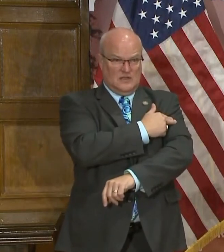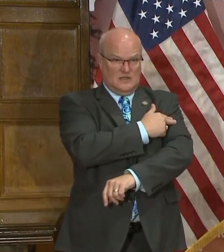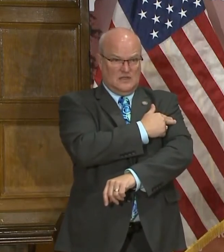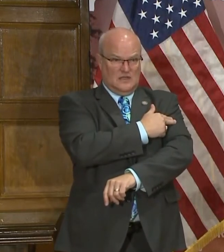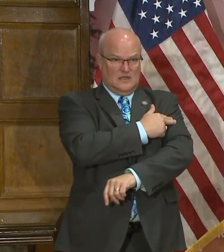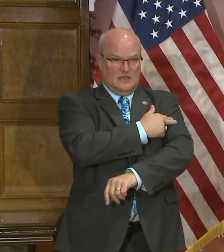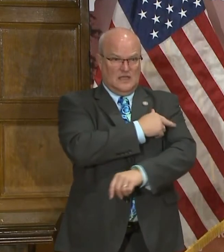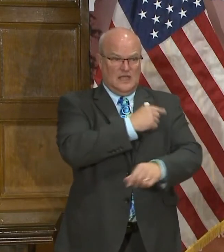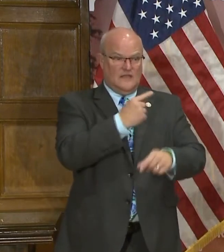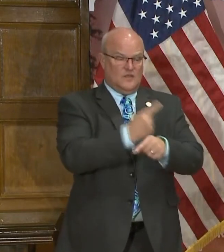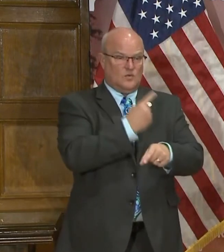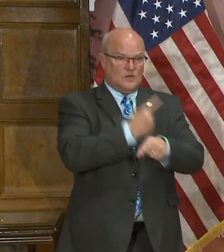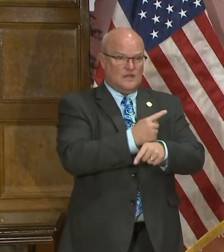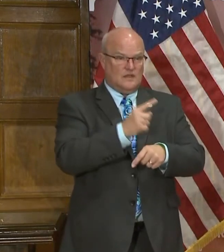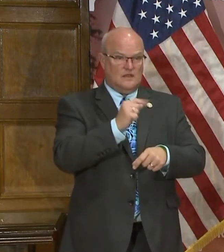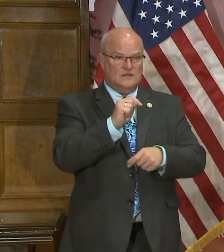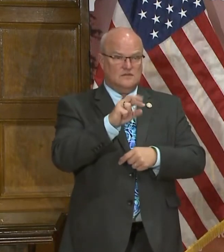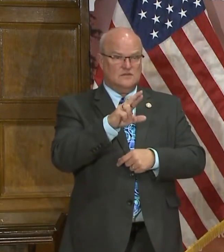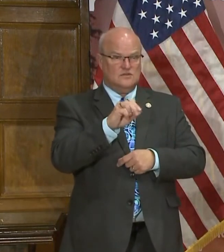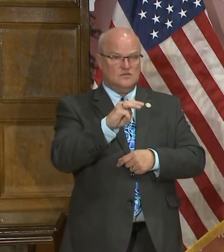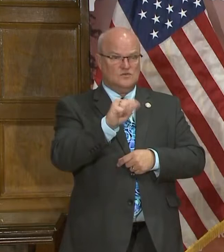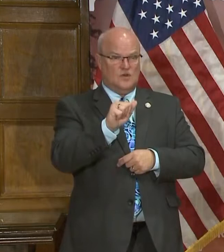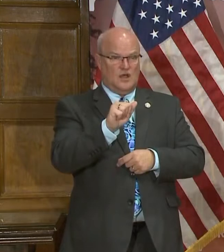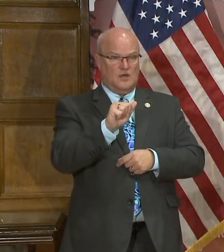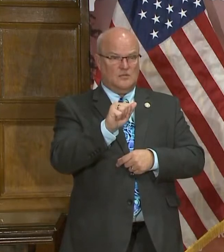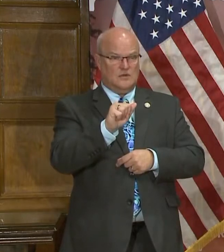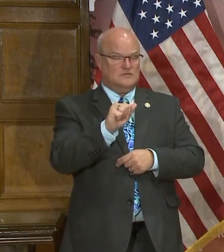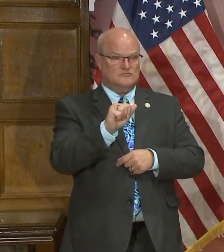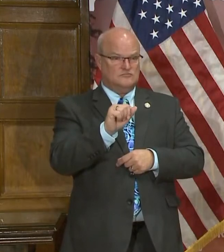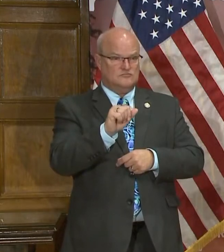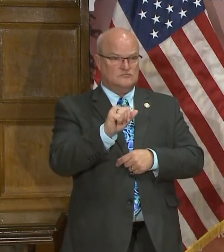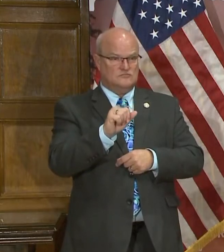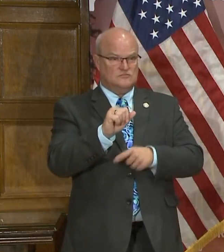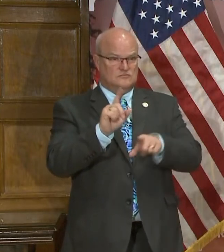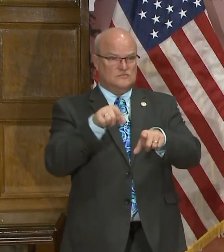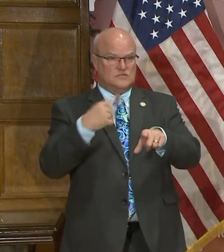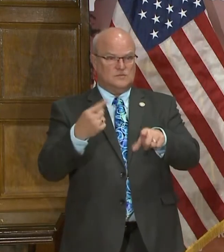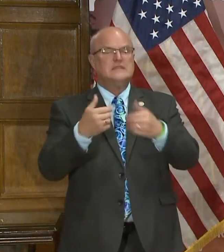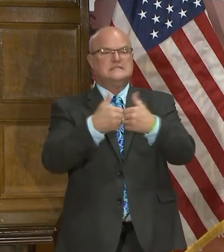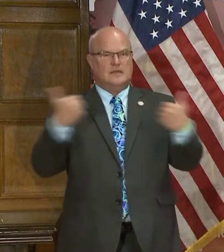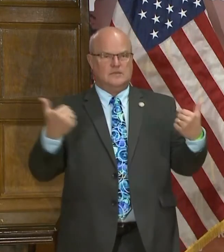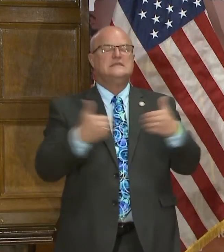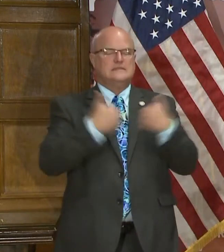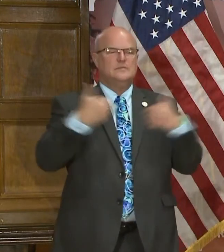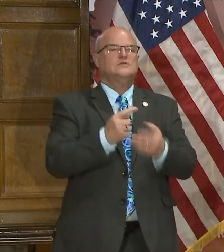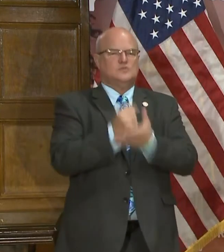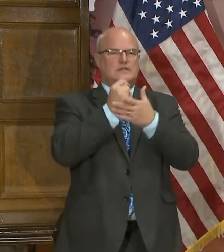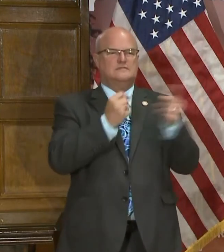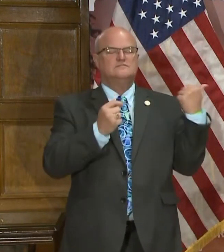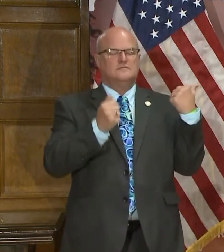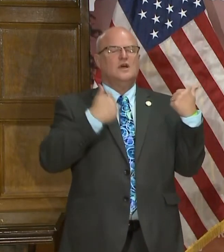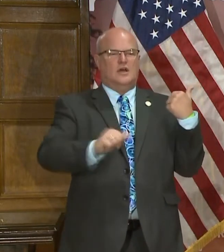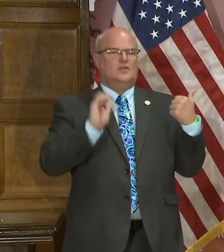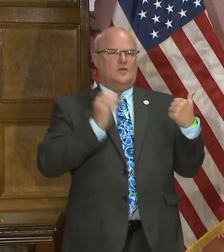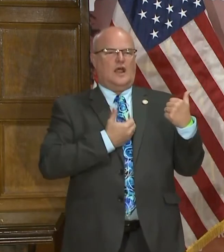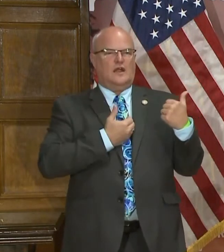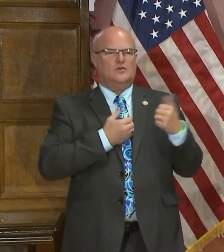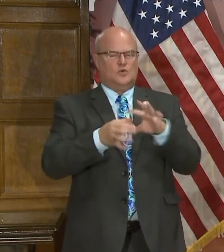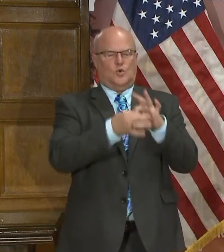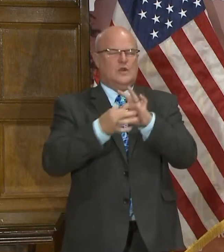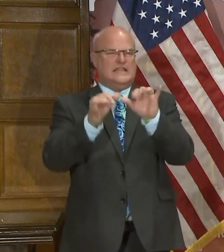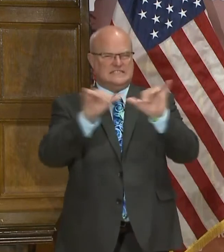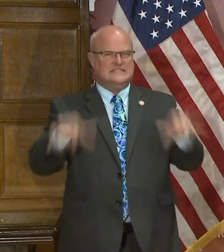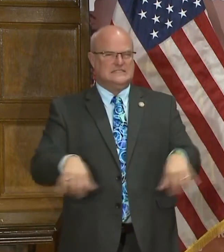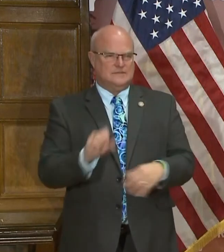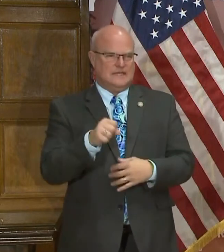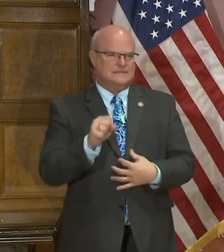and be in the regular trauma dashboard. They would just be separately treated under a coordination